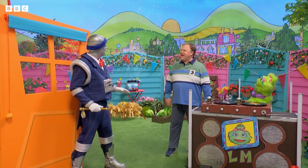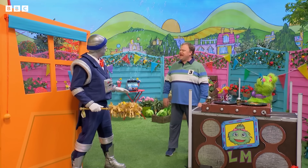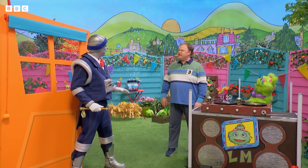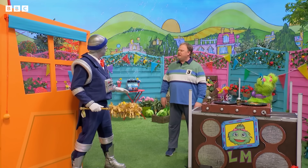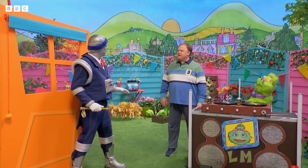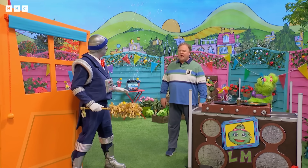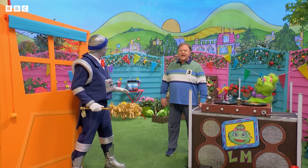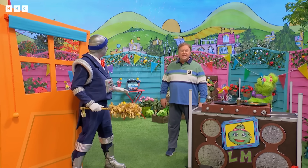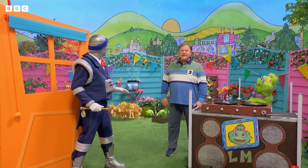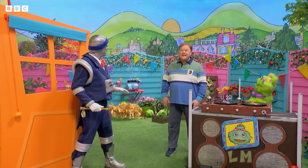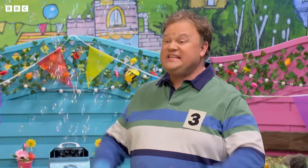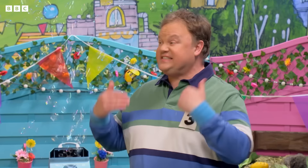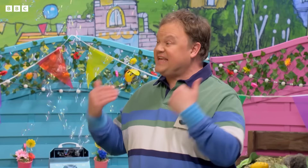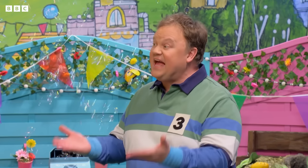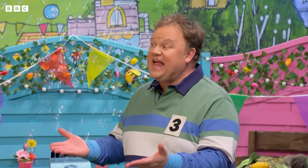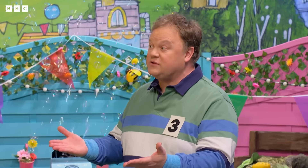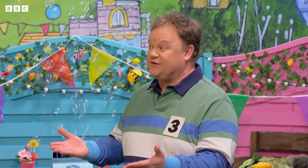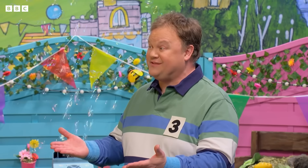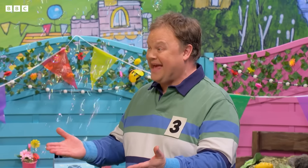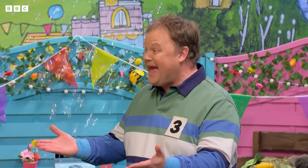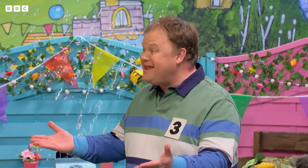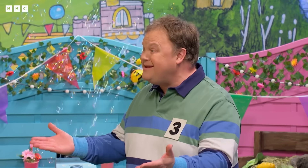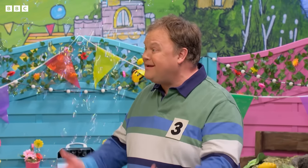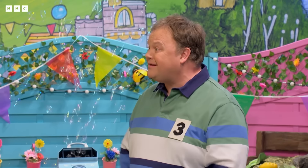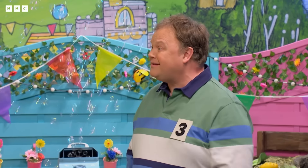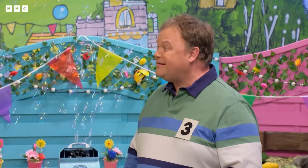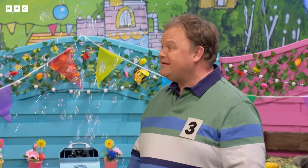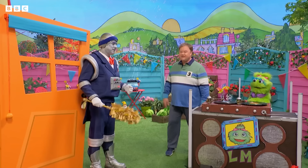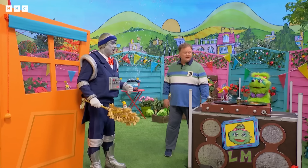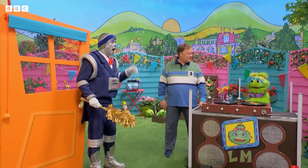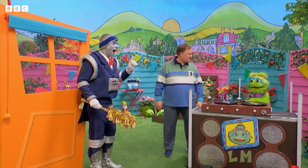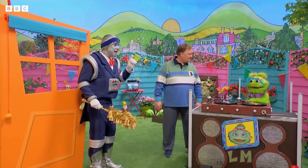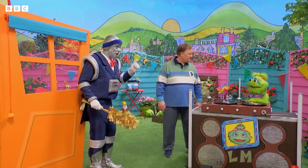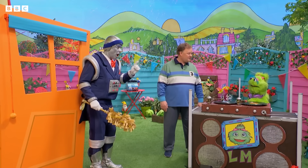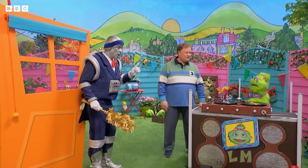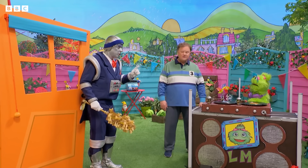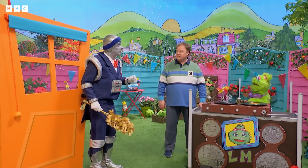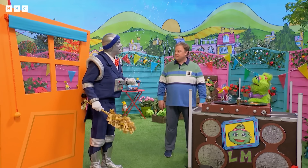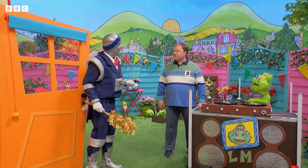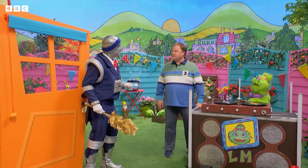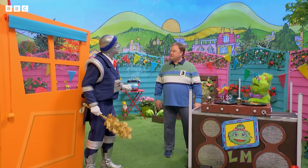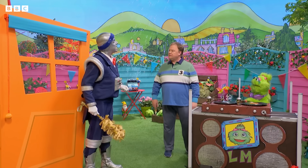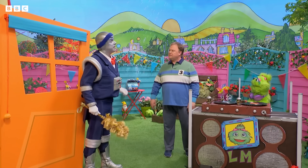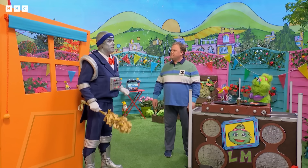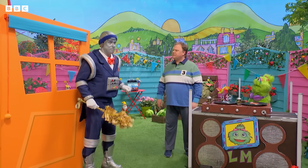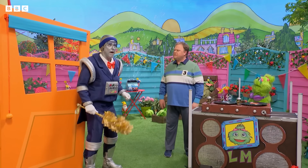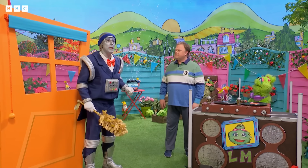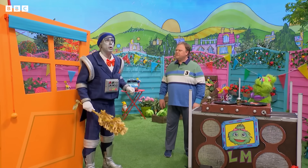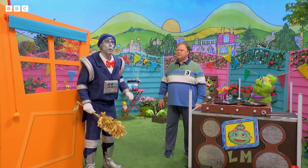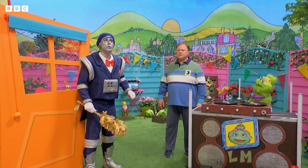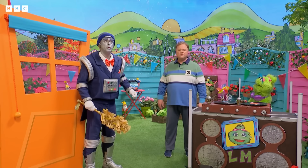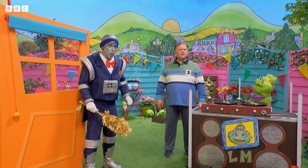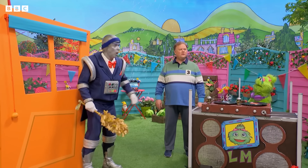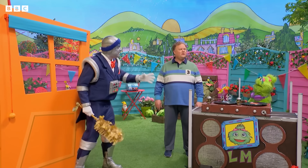8 out of 10? I need at least 10 out of 10. Oh, but, sir, I'd argue that 8 is a very good score, isn't